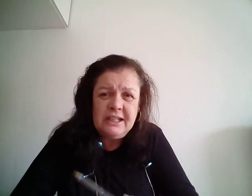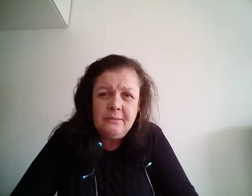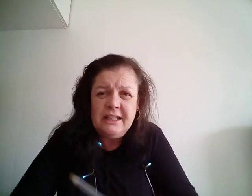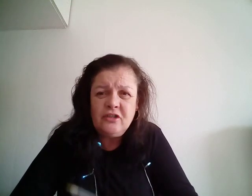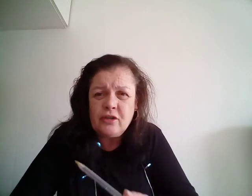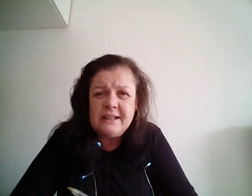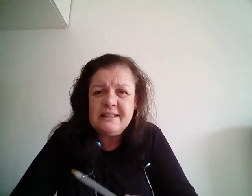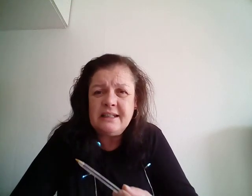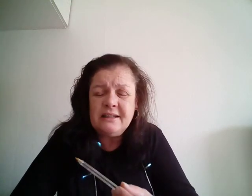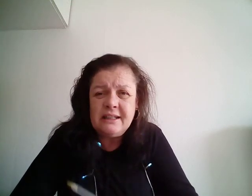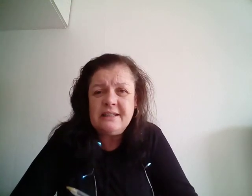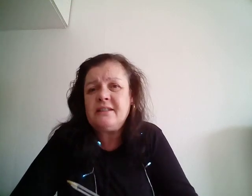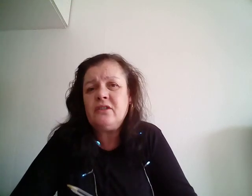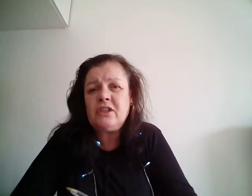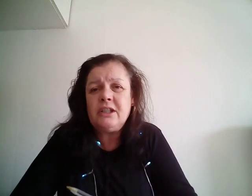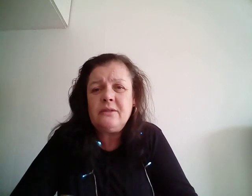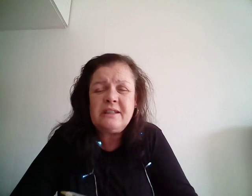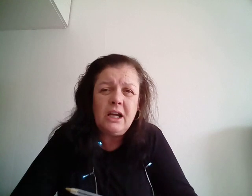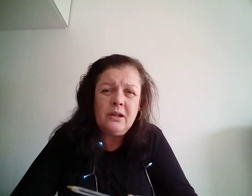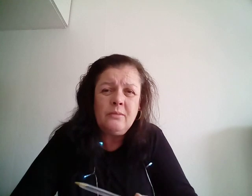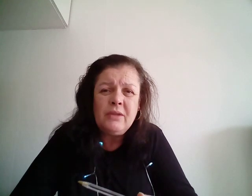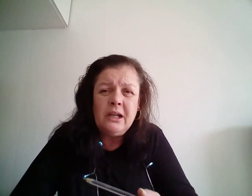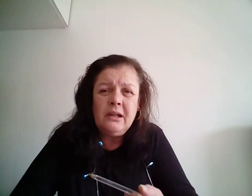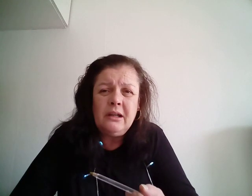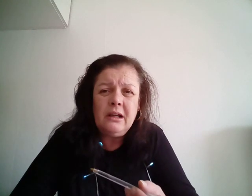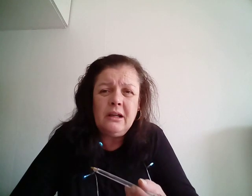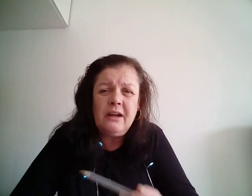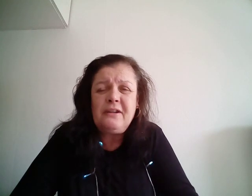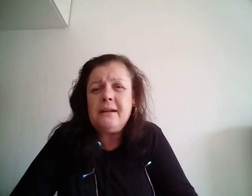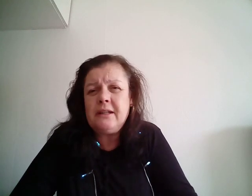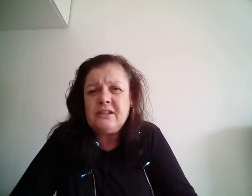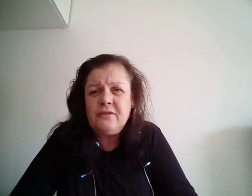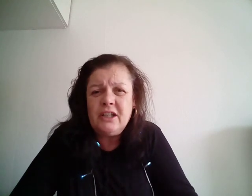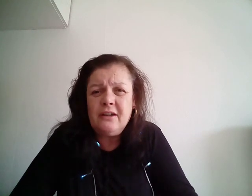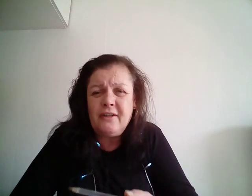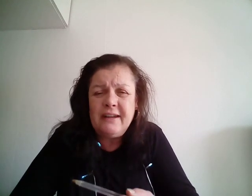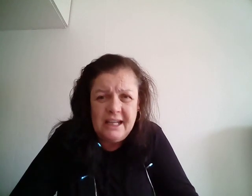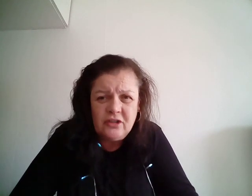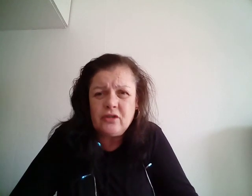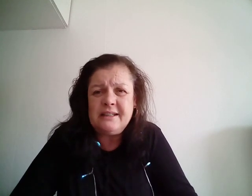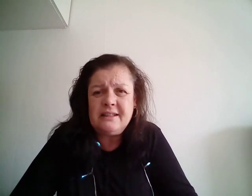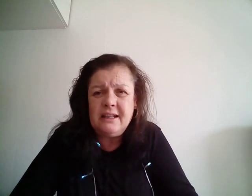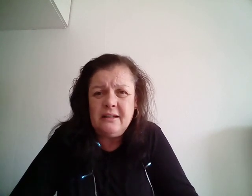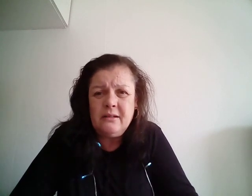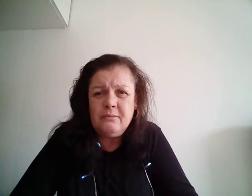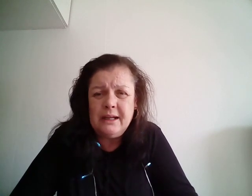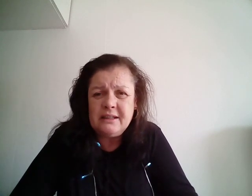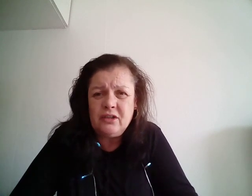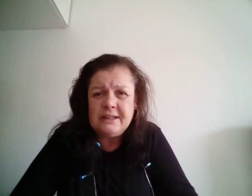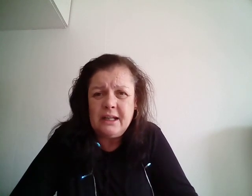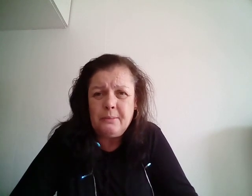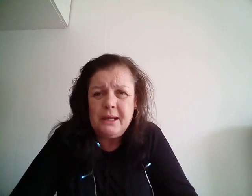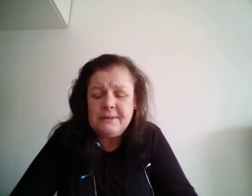him interesting to listen to, so I found that video very interesting, my delicious little babies,